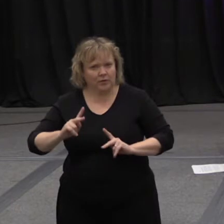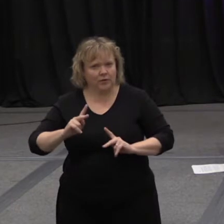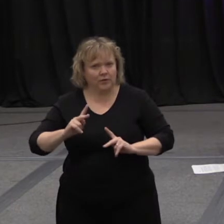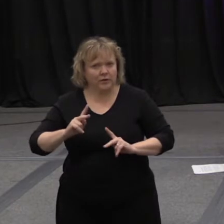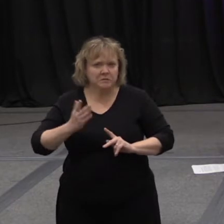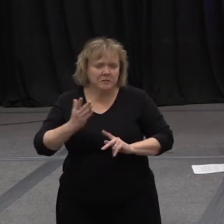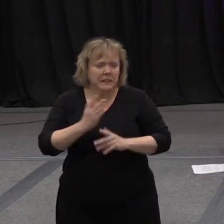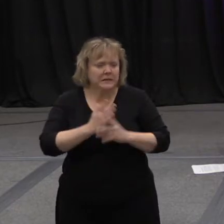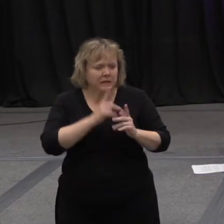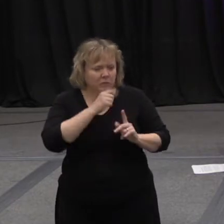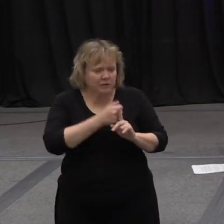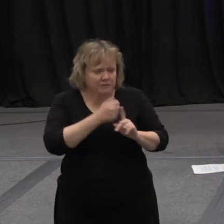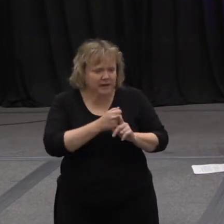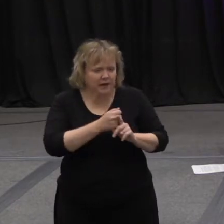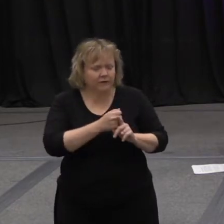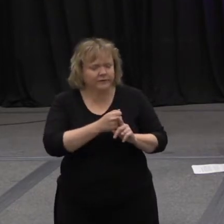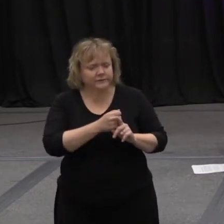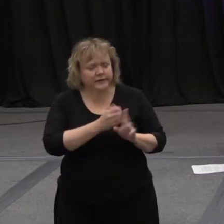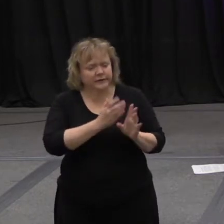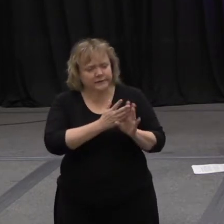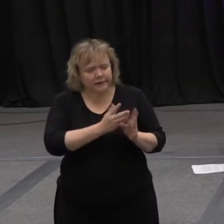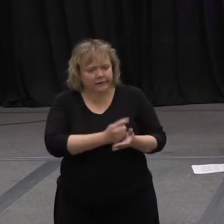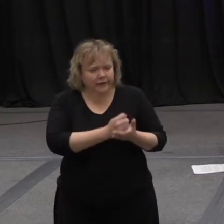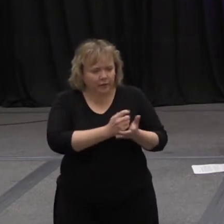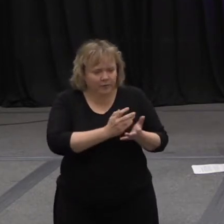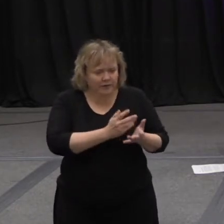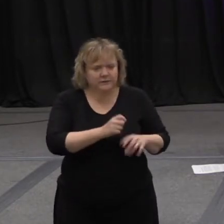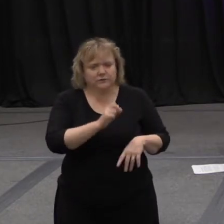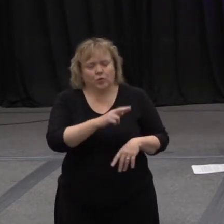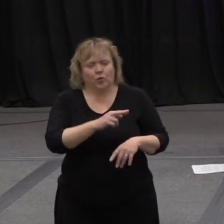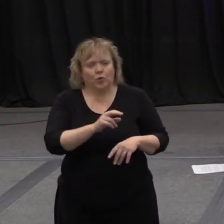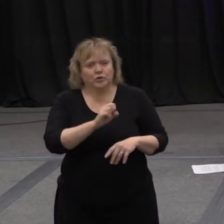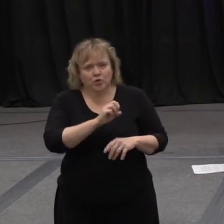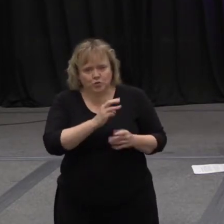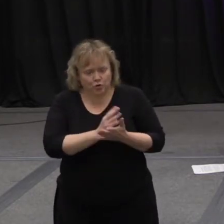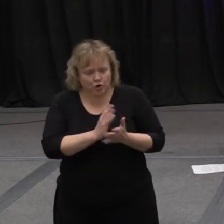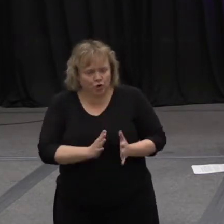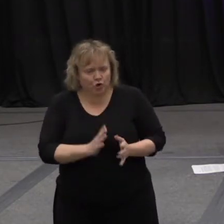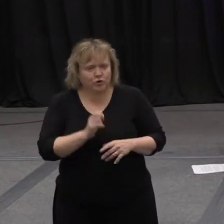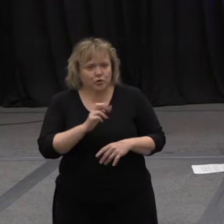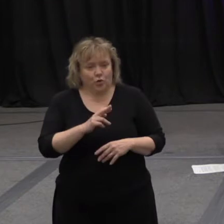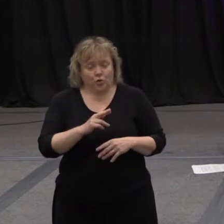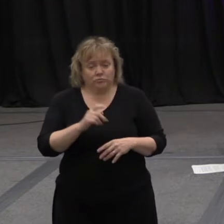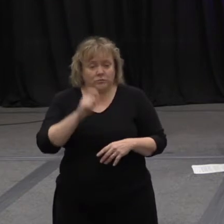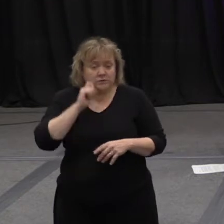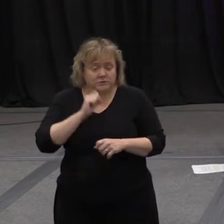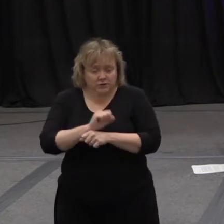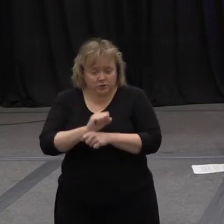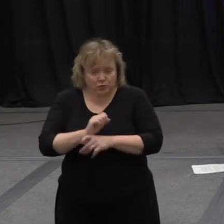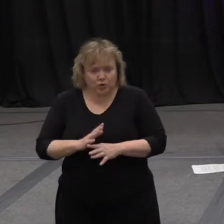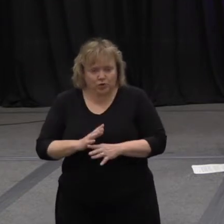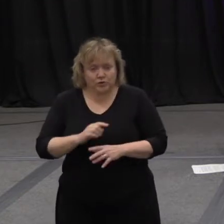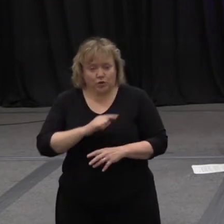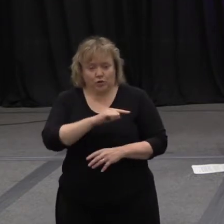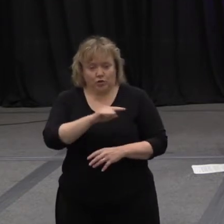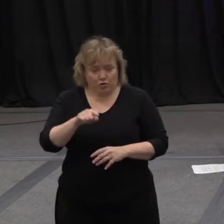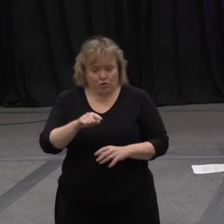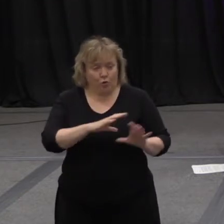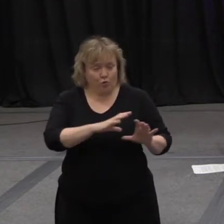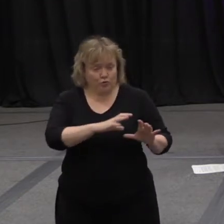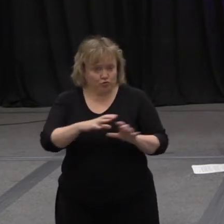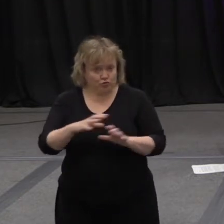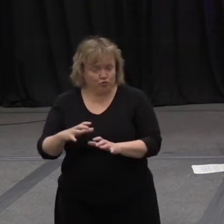here as social workers or psychotherapists, and certainly sex workers, were sort of all